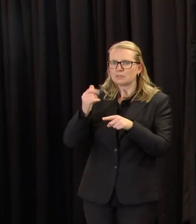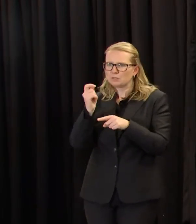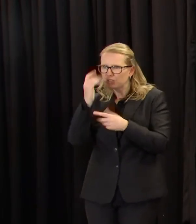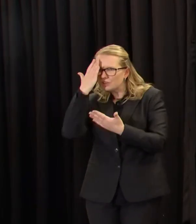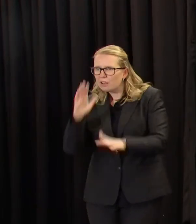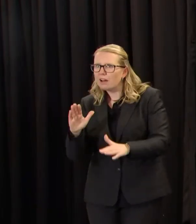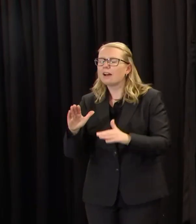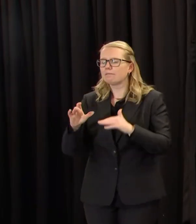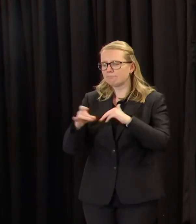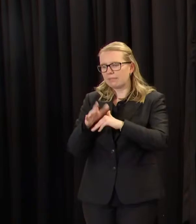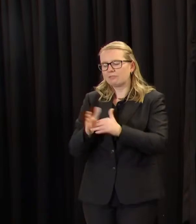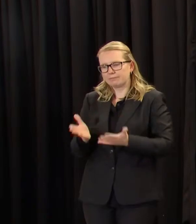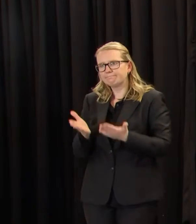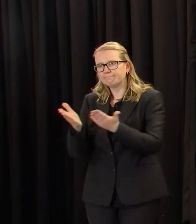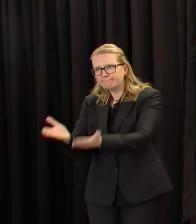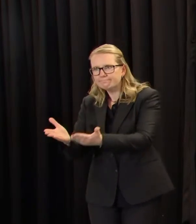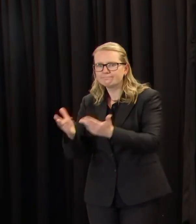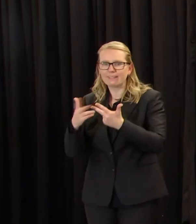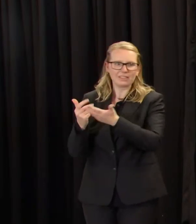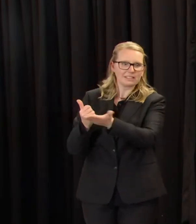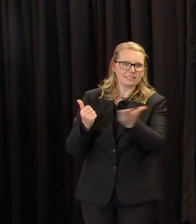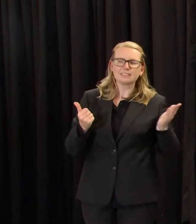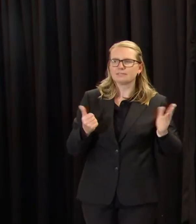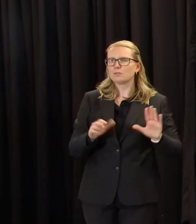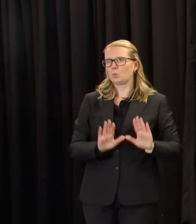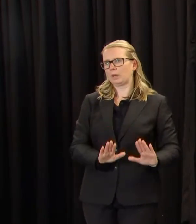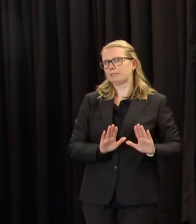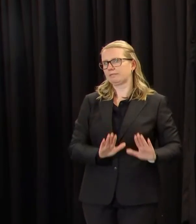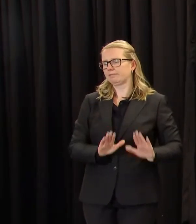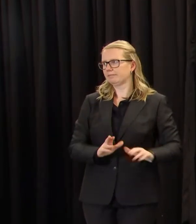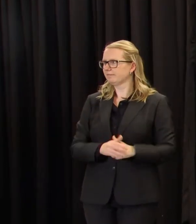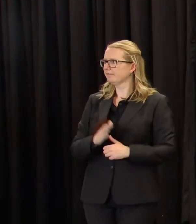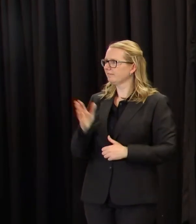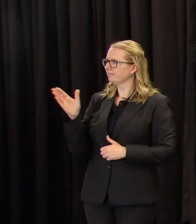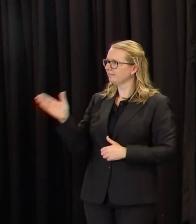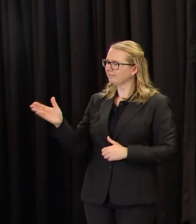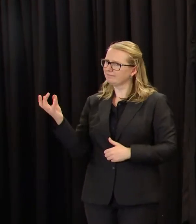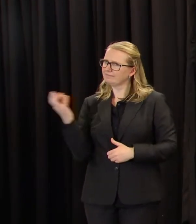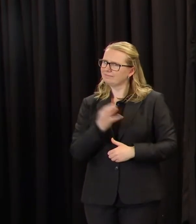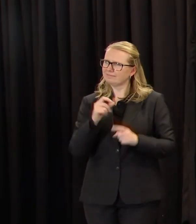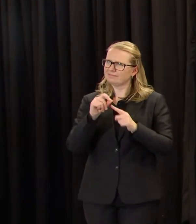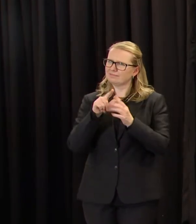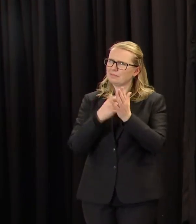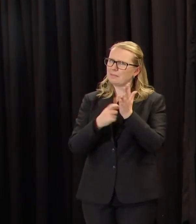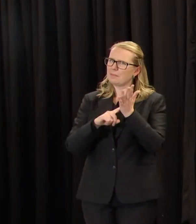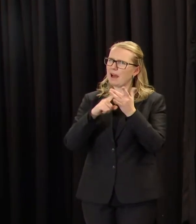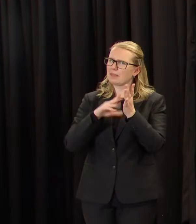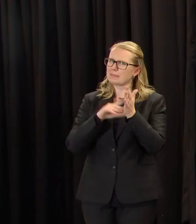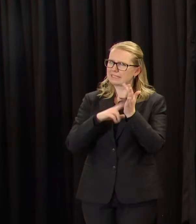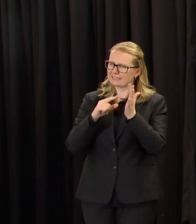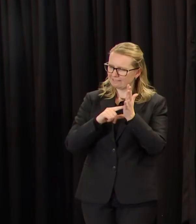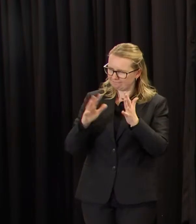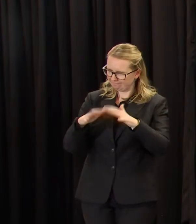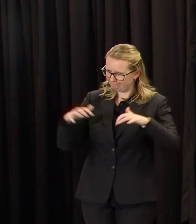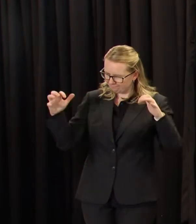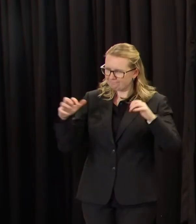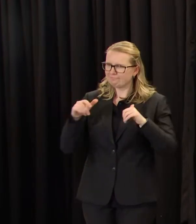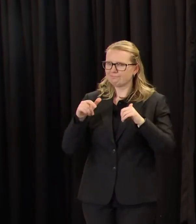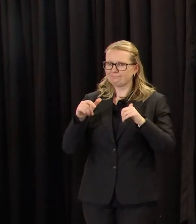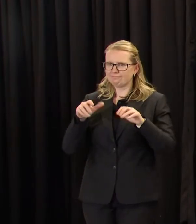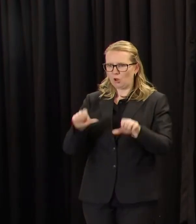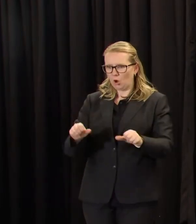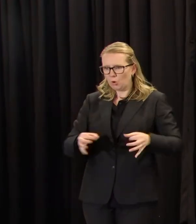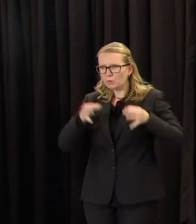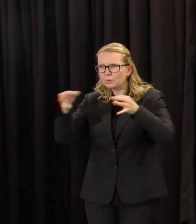that. Others have got different advice, it seems. Parliament has been suspended again. Is there any reason why we haven't been able to work out a way